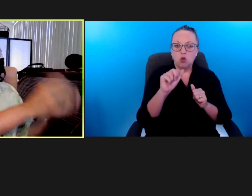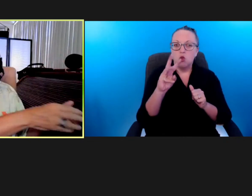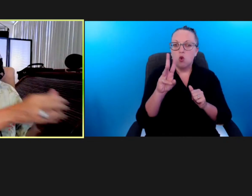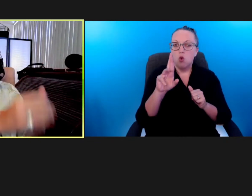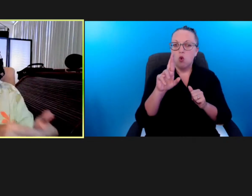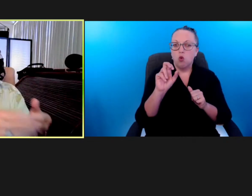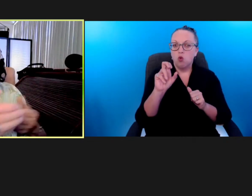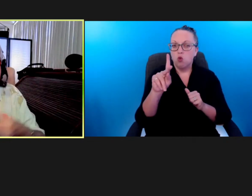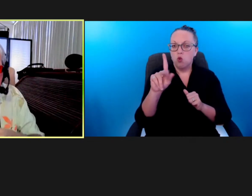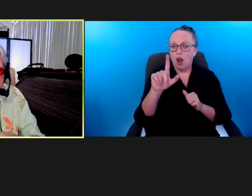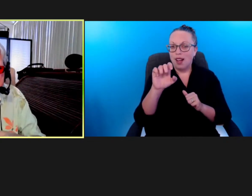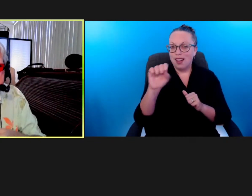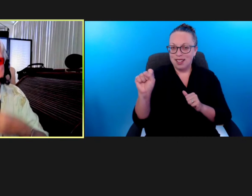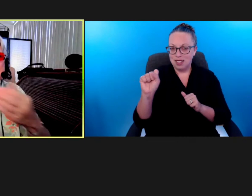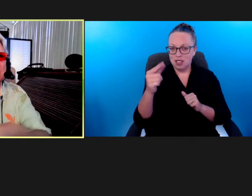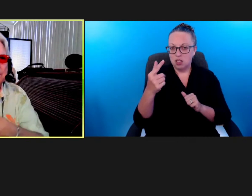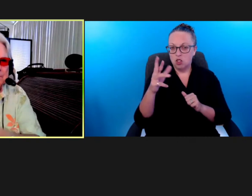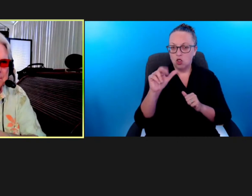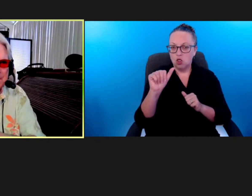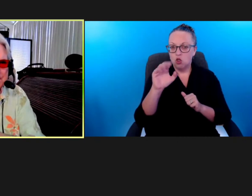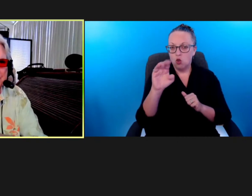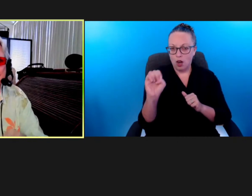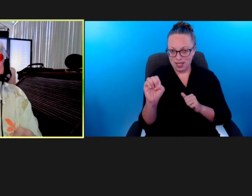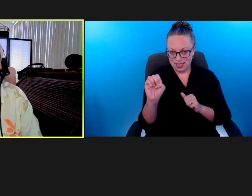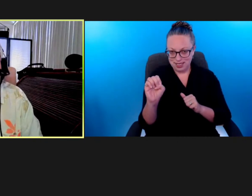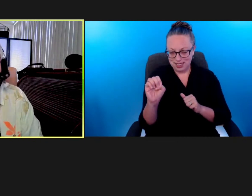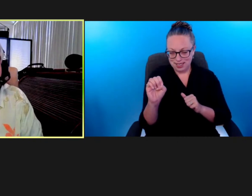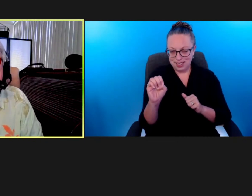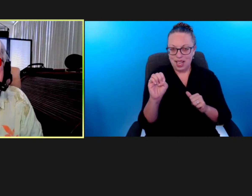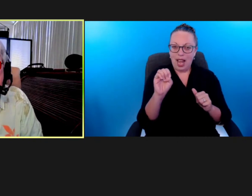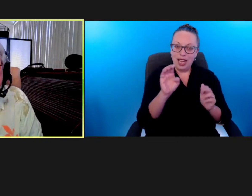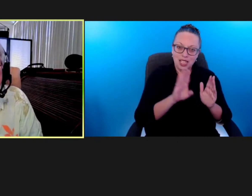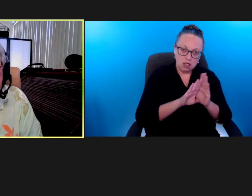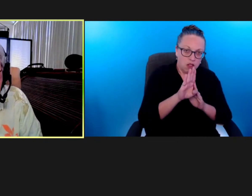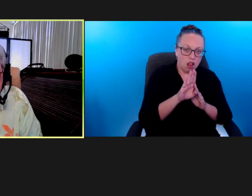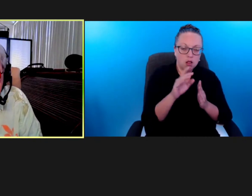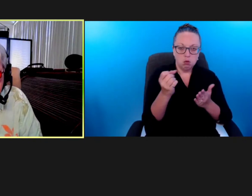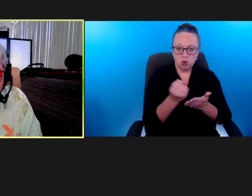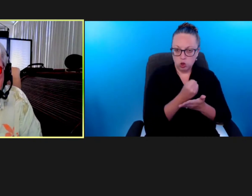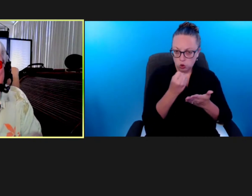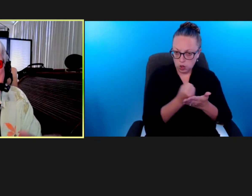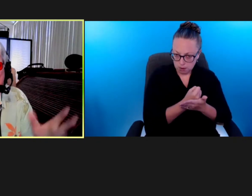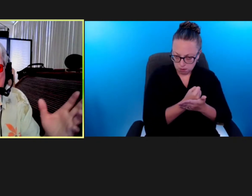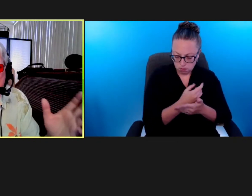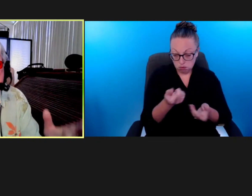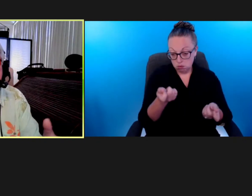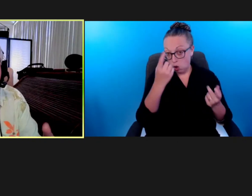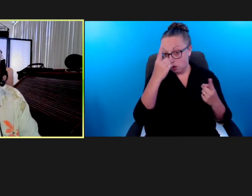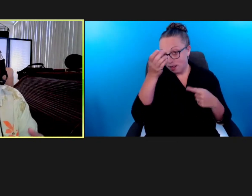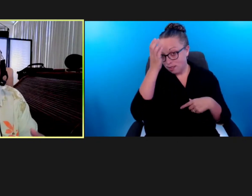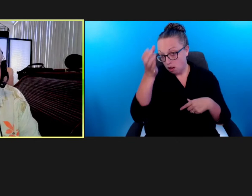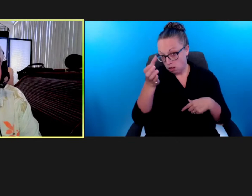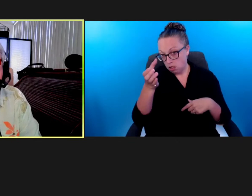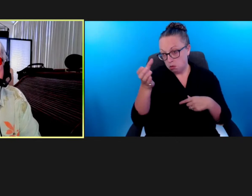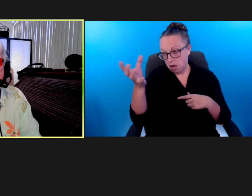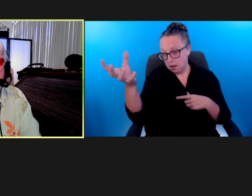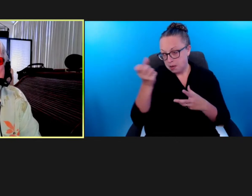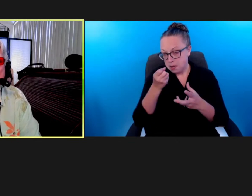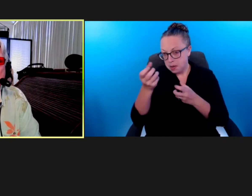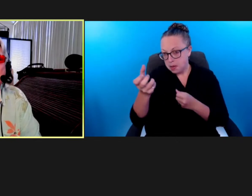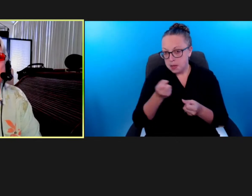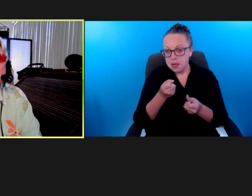The playwright met with them in her absence and developed the script. Understanding the concept, I pulled a few songs from my